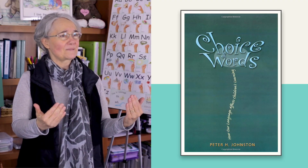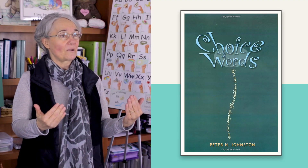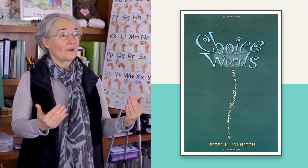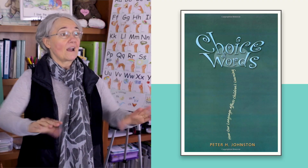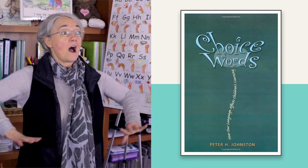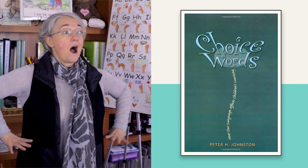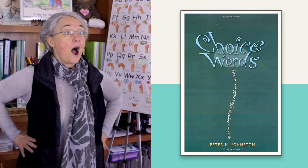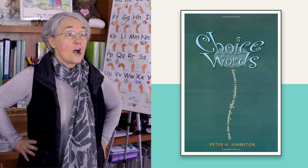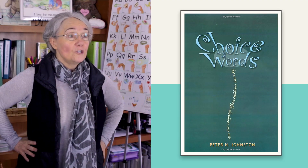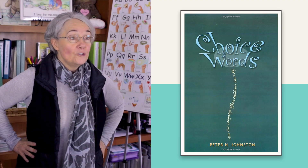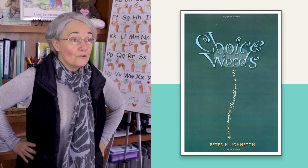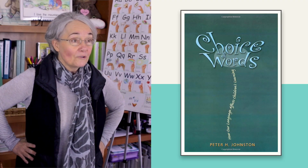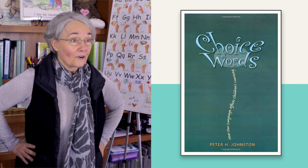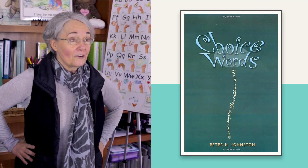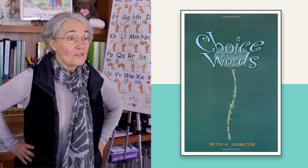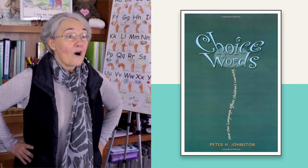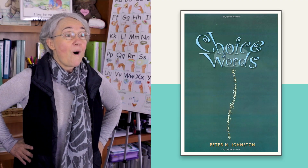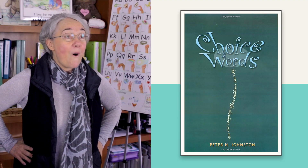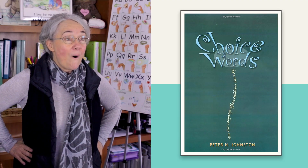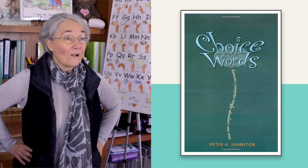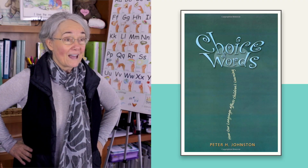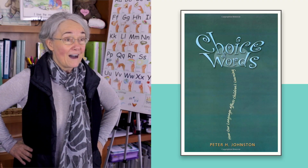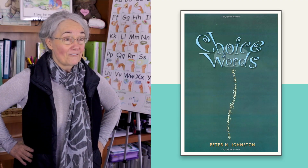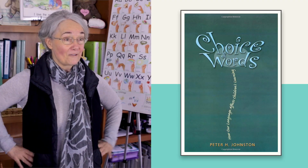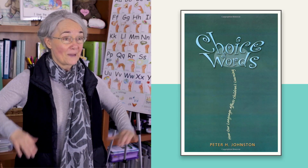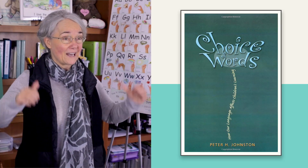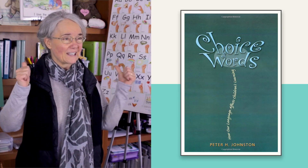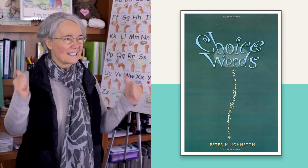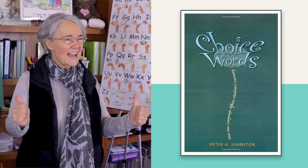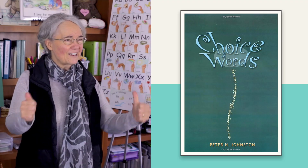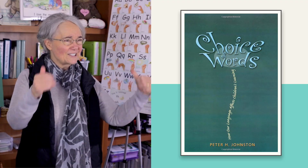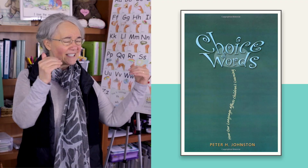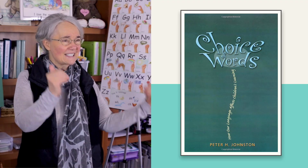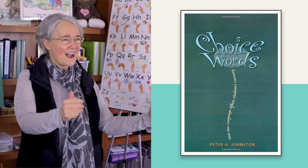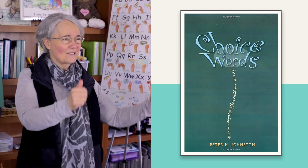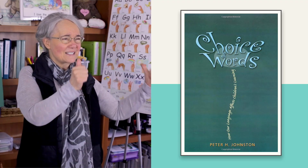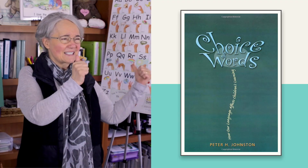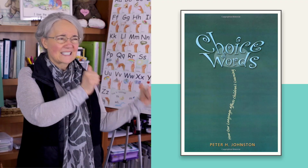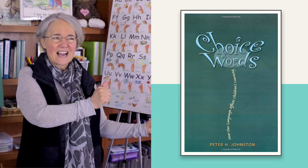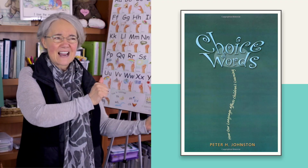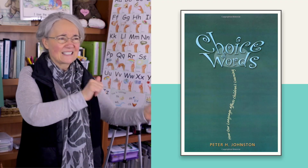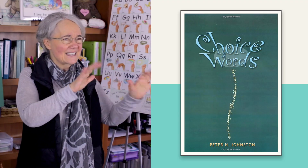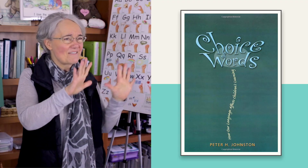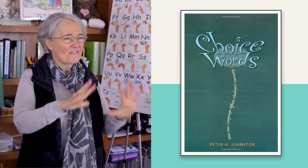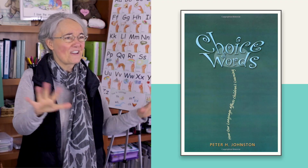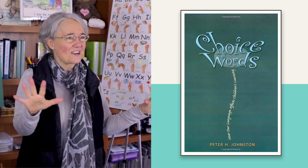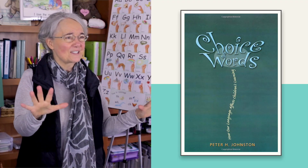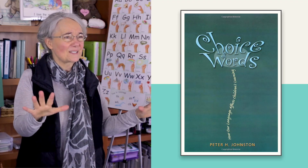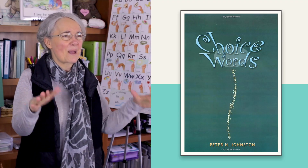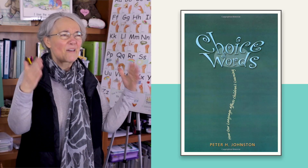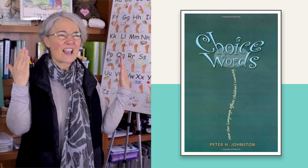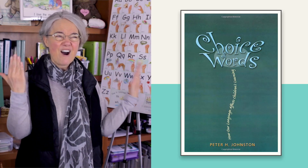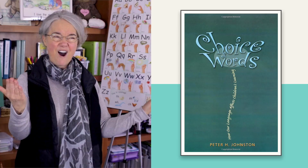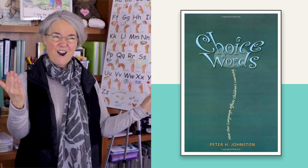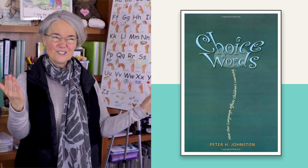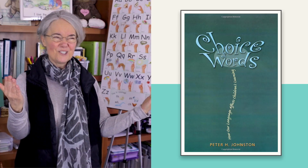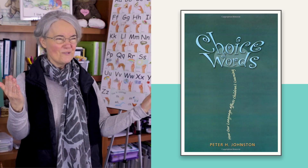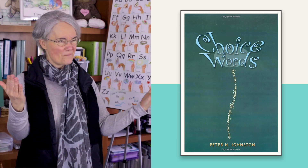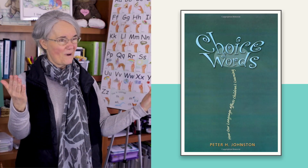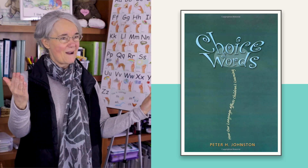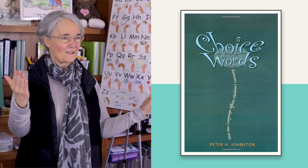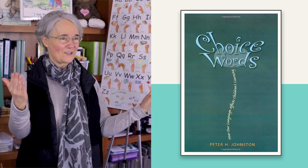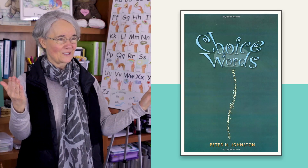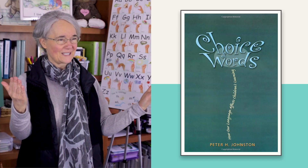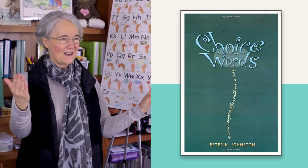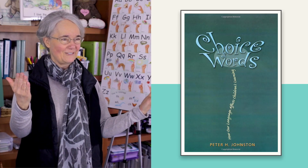phonics expert. You learned the whole alphabet, letters, sounds, signs, and fingerspelling. Aren't